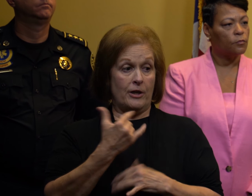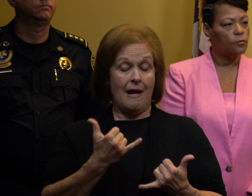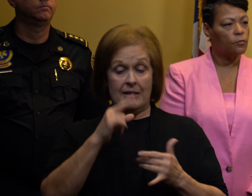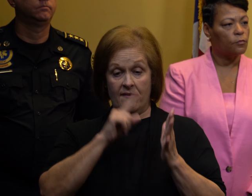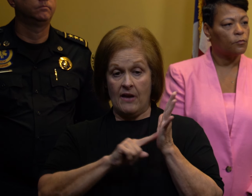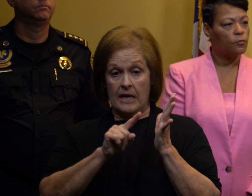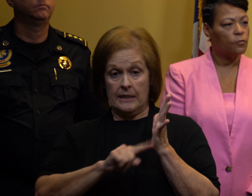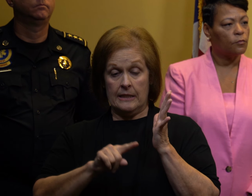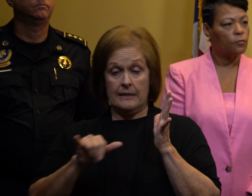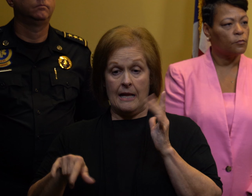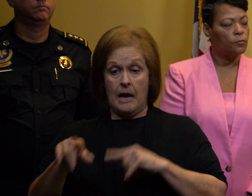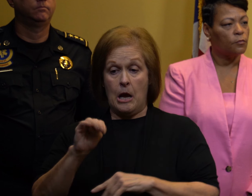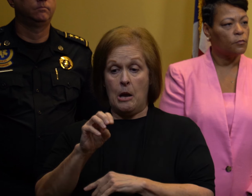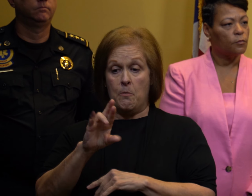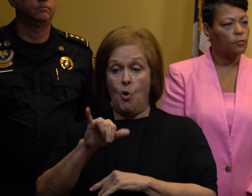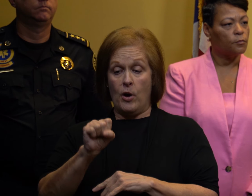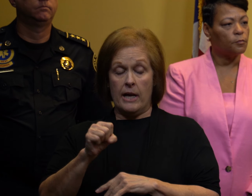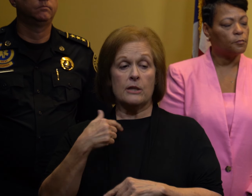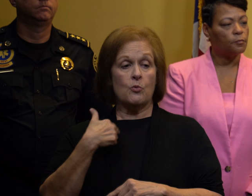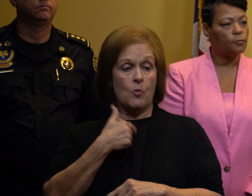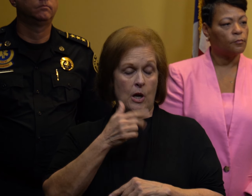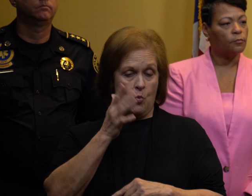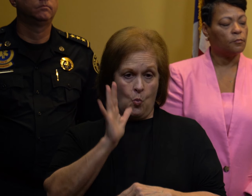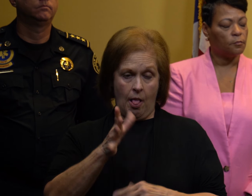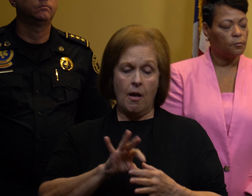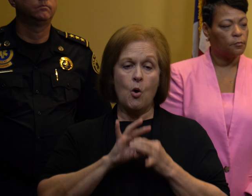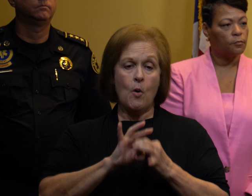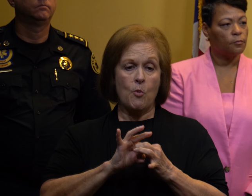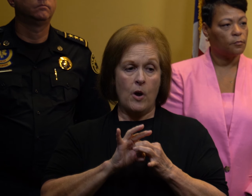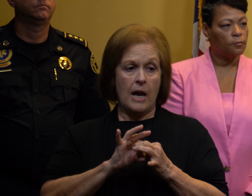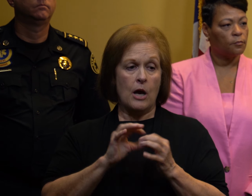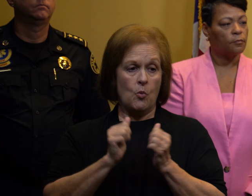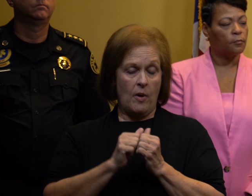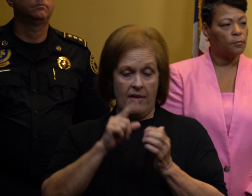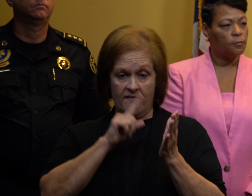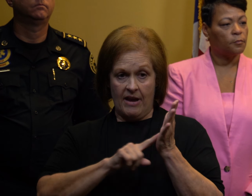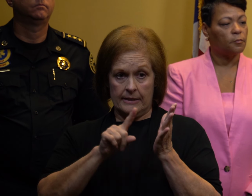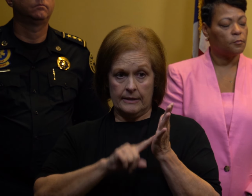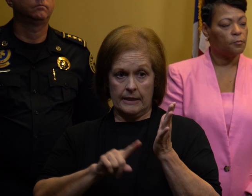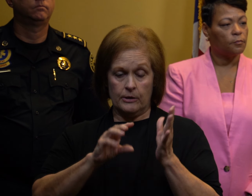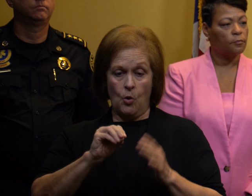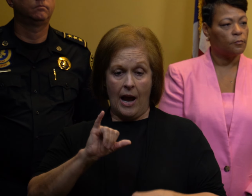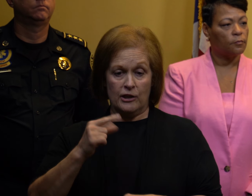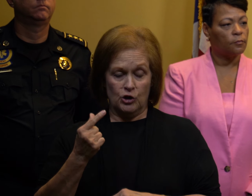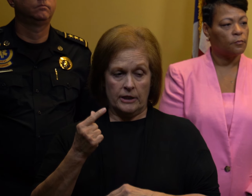investigating Director Morris, and as always, we will cooperate with the investigation of OIG.